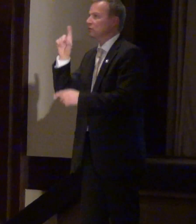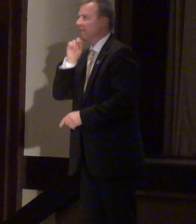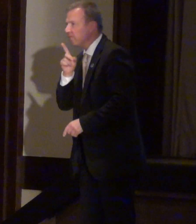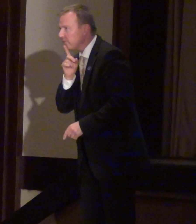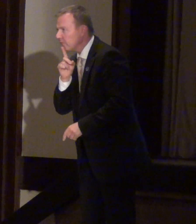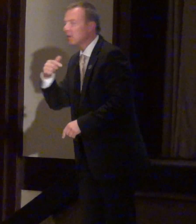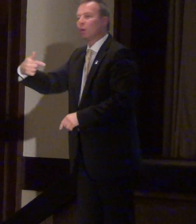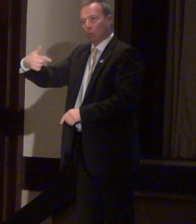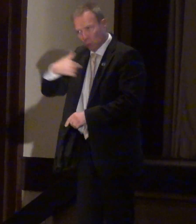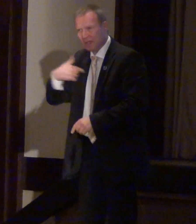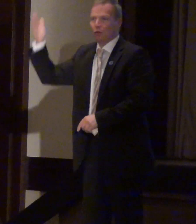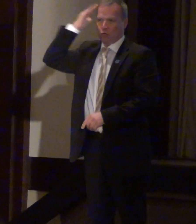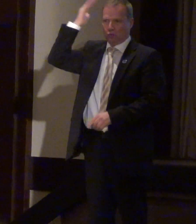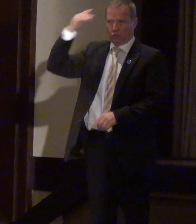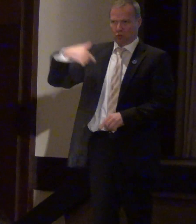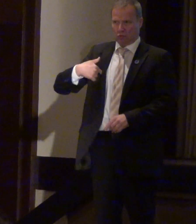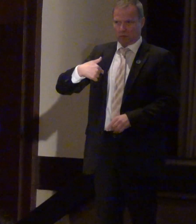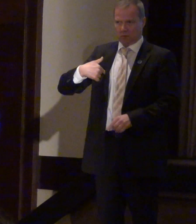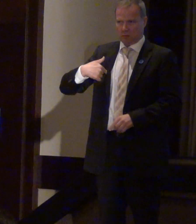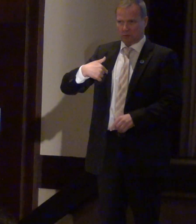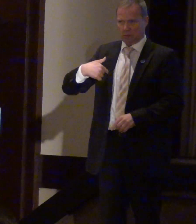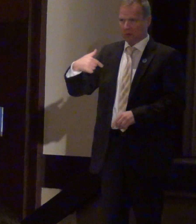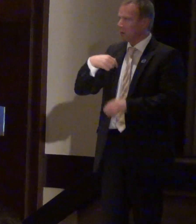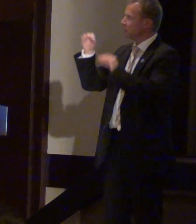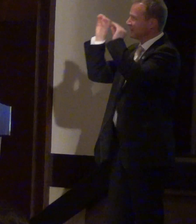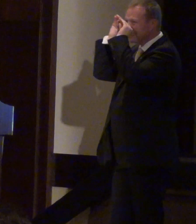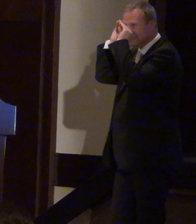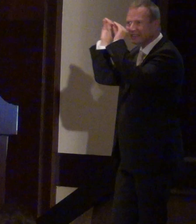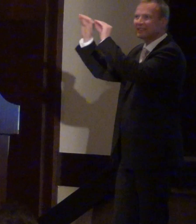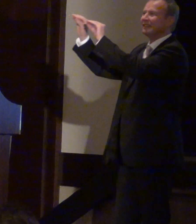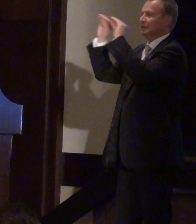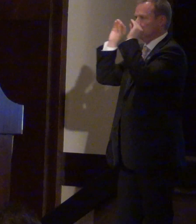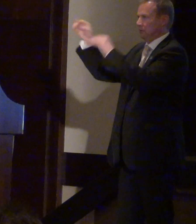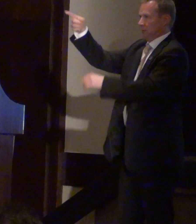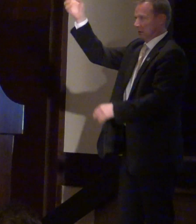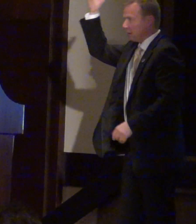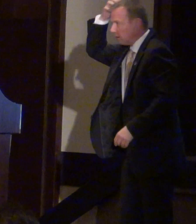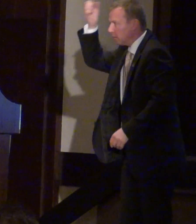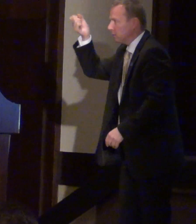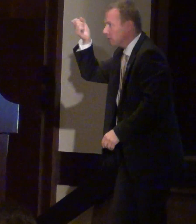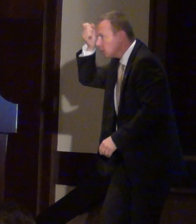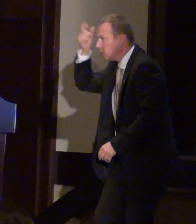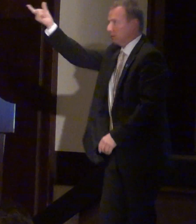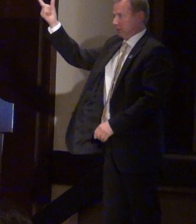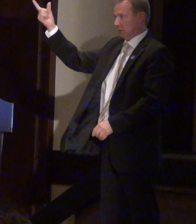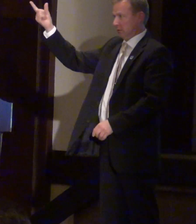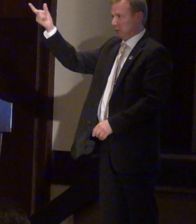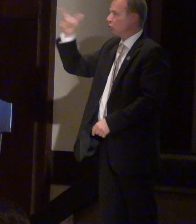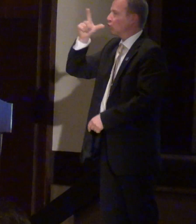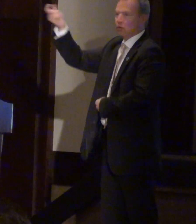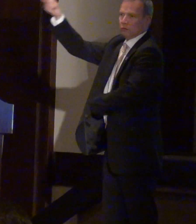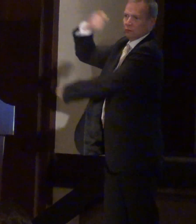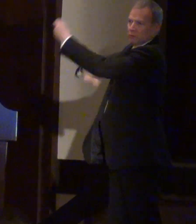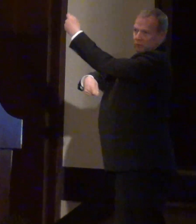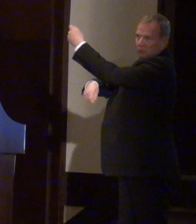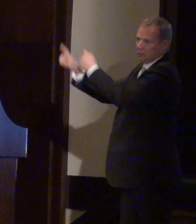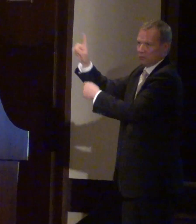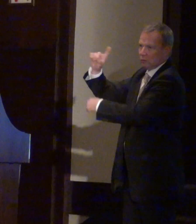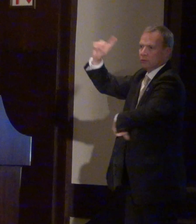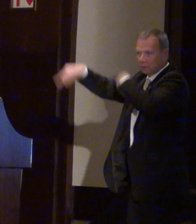the Convention empowers deaf and disabled people to raise their voices and educate their